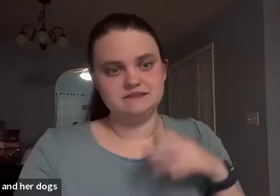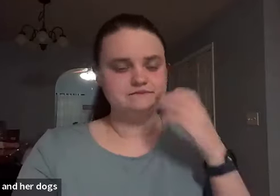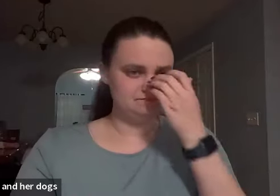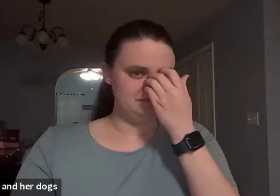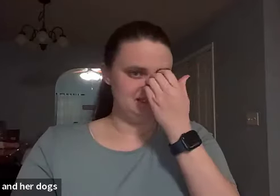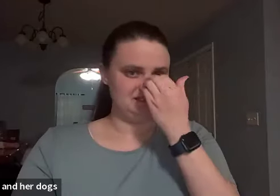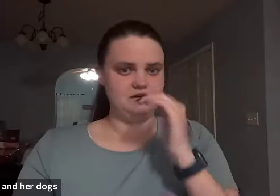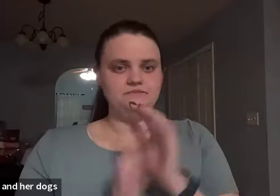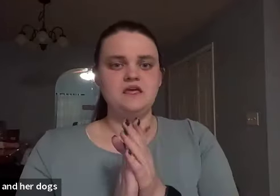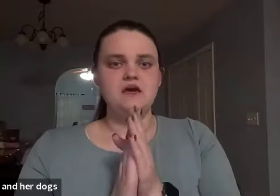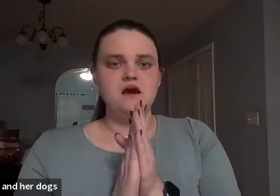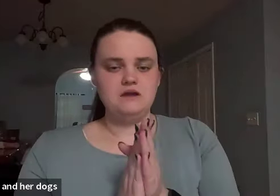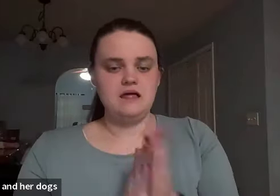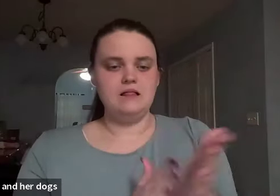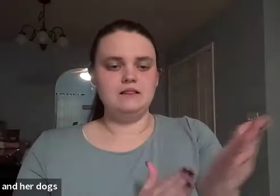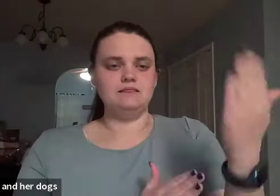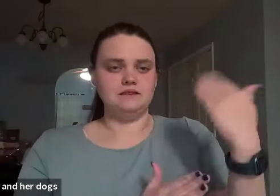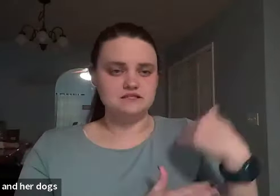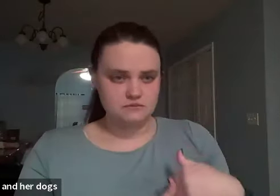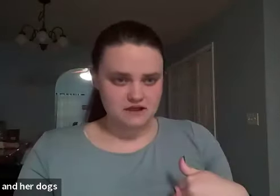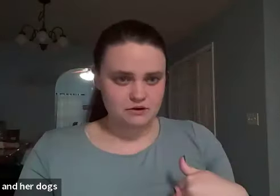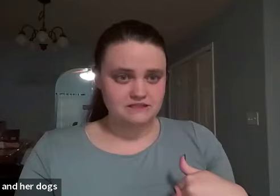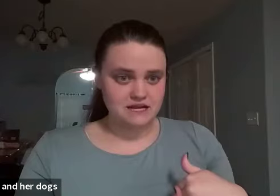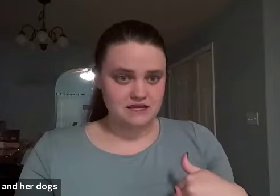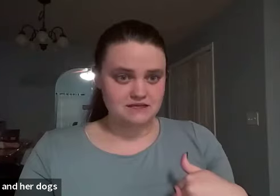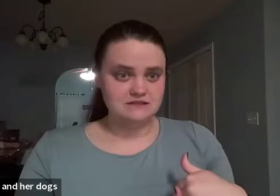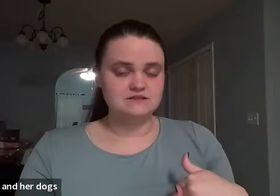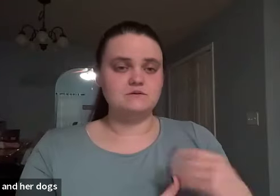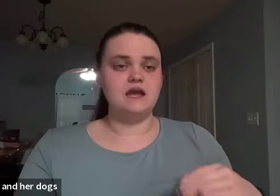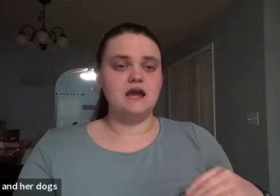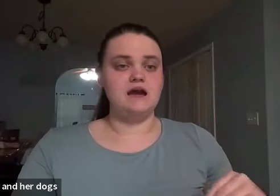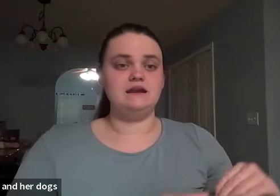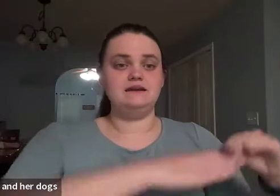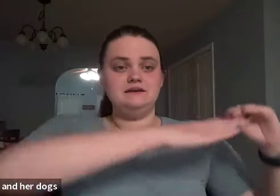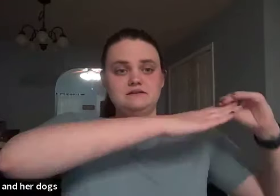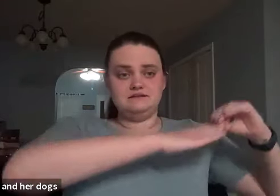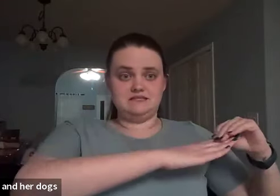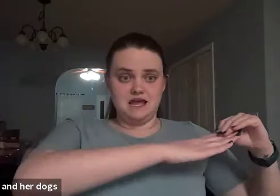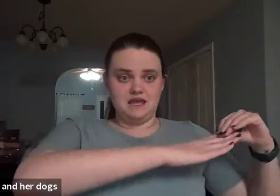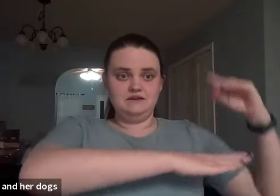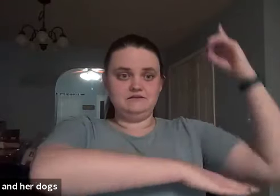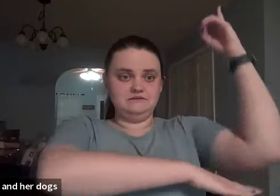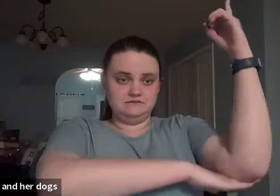habit. So, okay, let's go back through our days. So we had day,